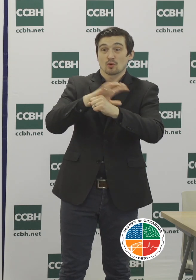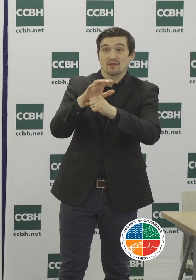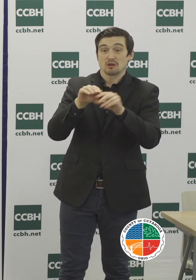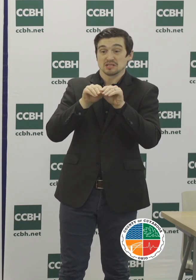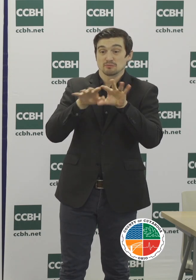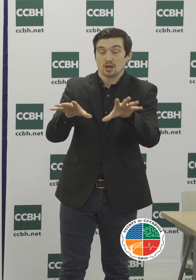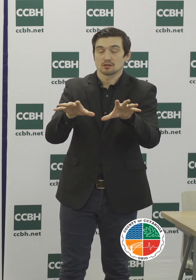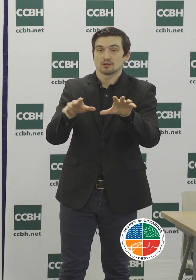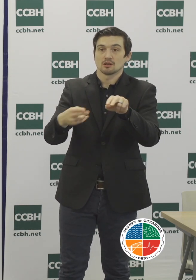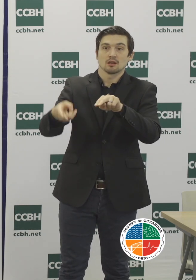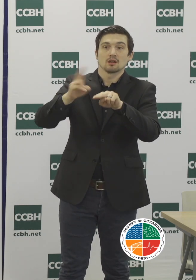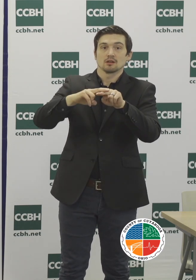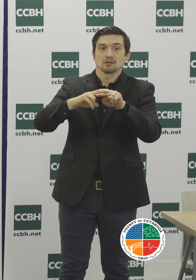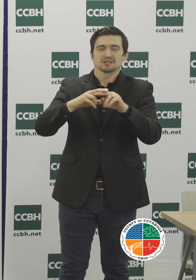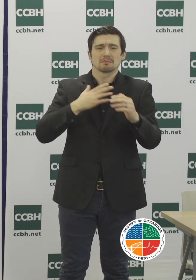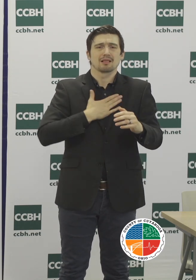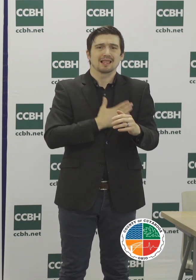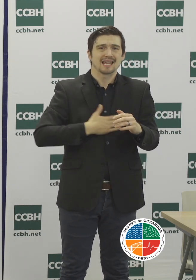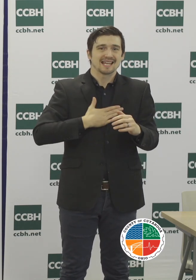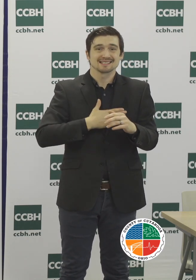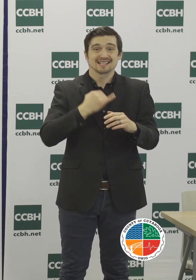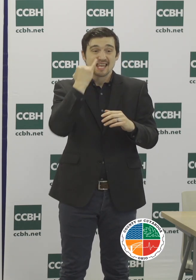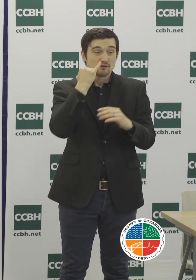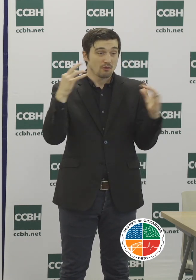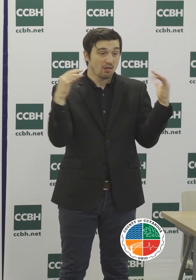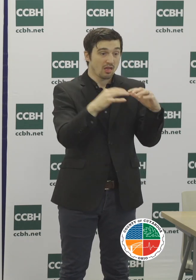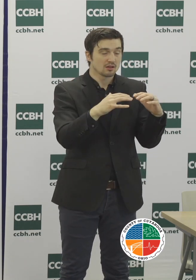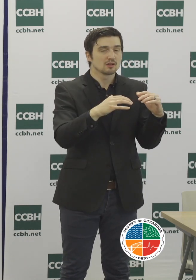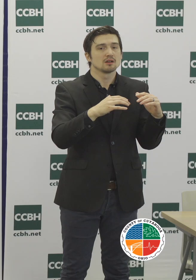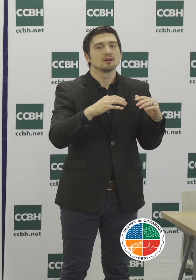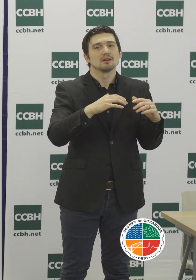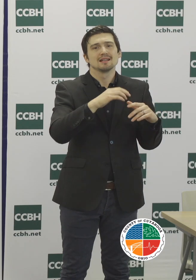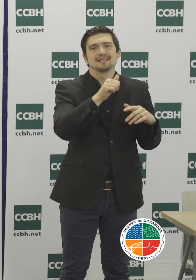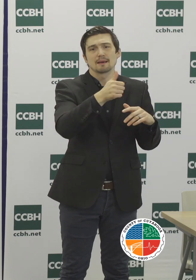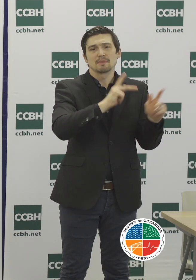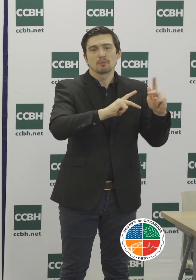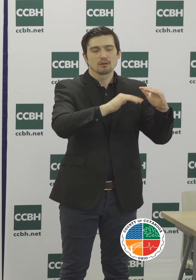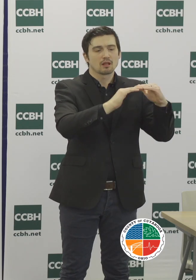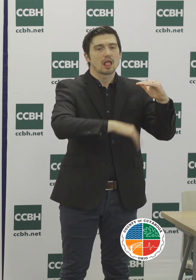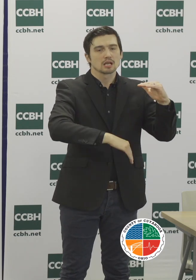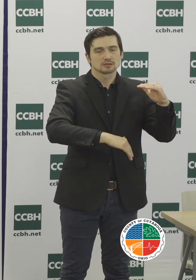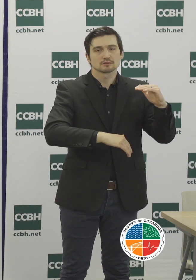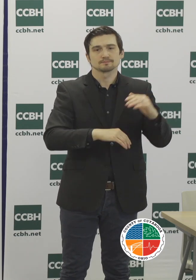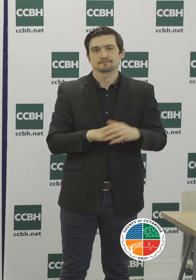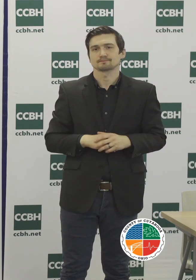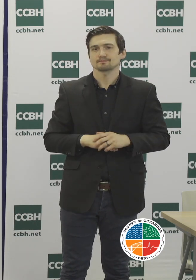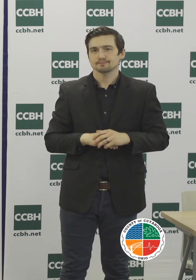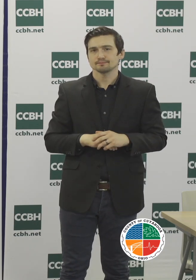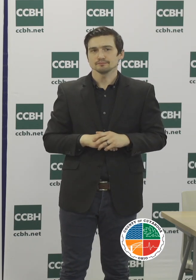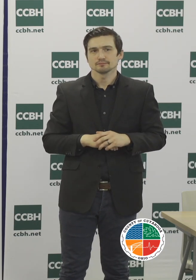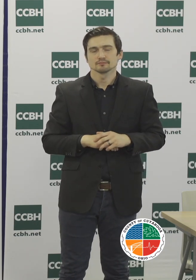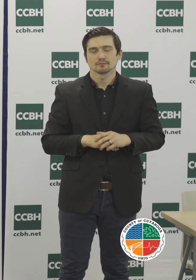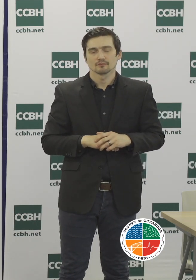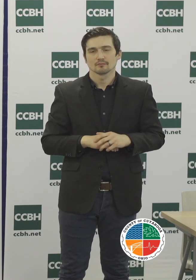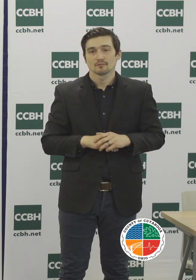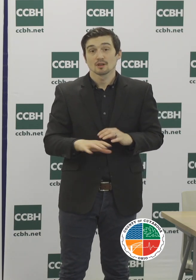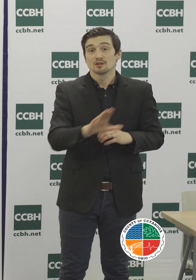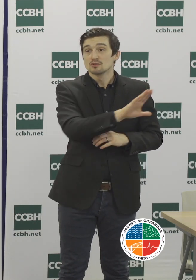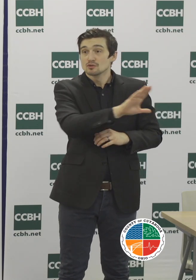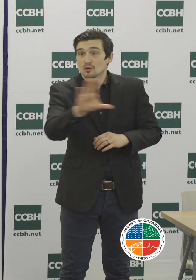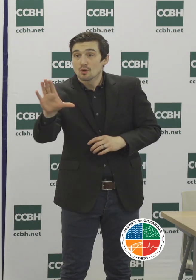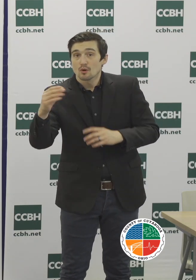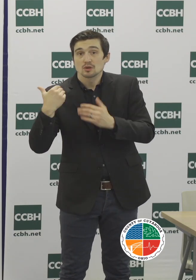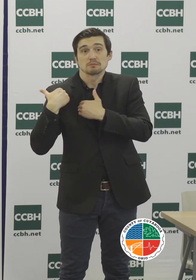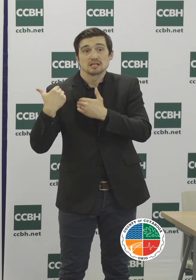less. The advisory states that Ohioans should rely on their sense of personal responsibility and accountability